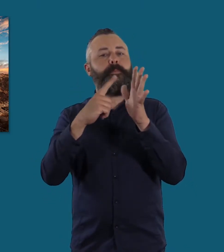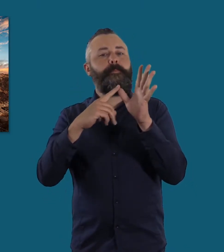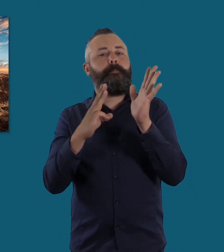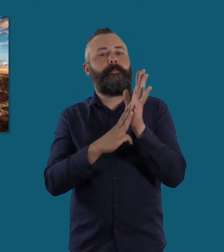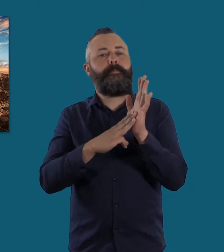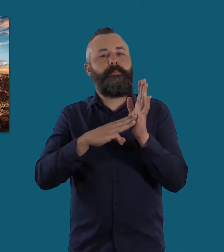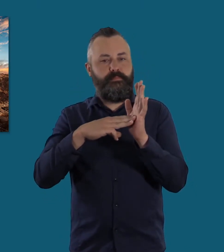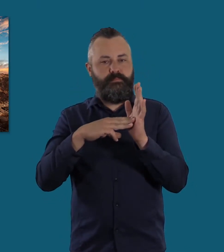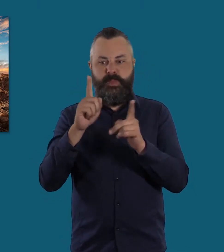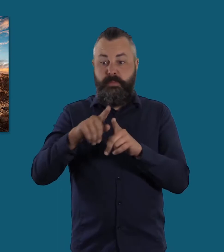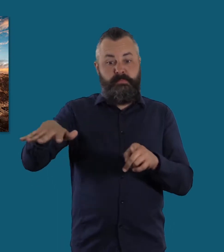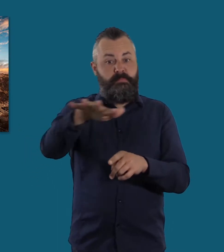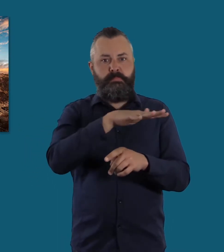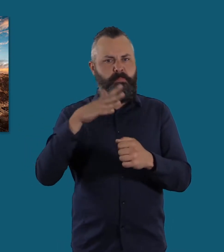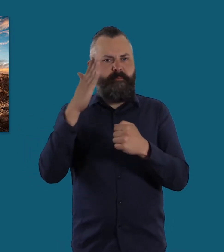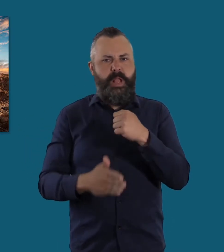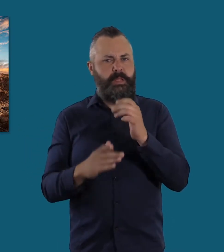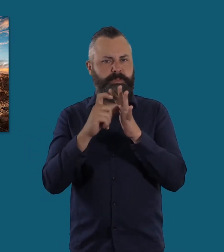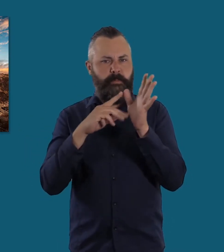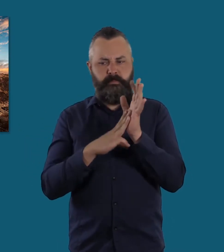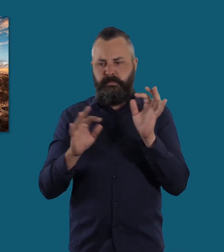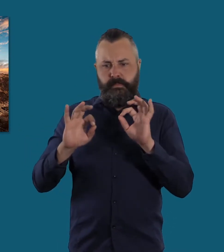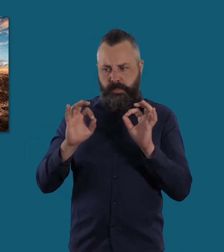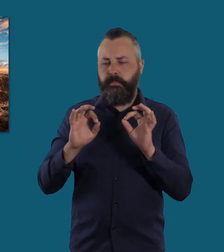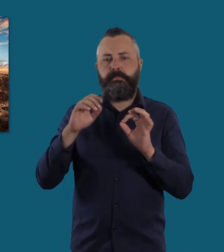Reservoir-related earthquakes occur when a new dam is filled after construction,